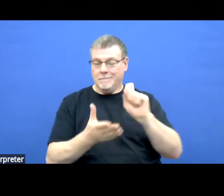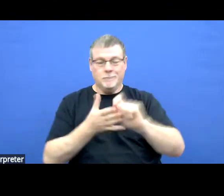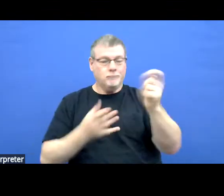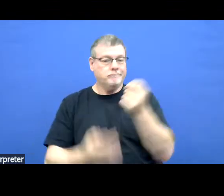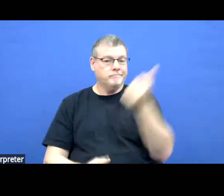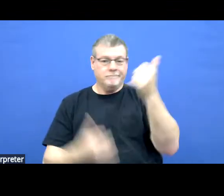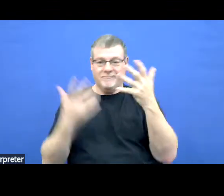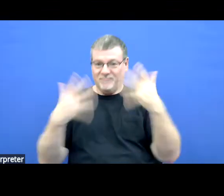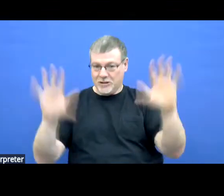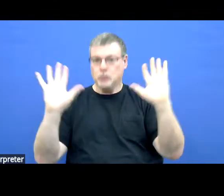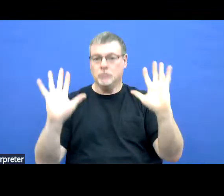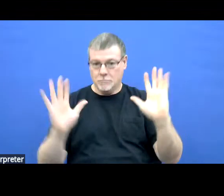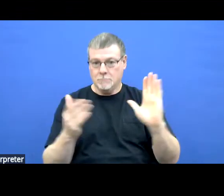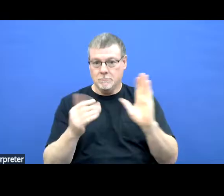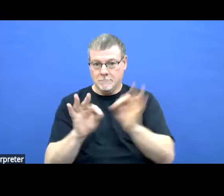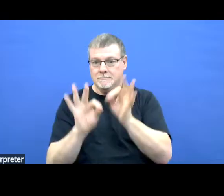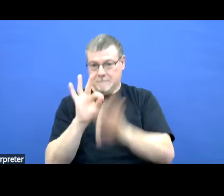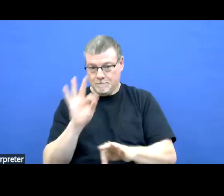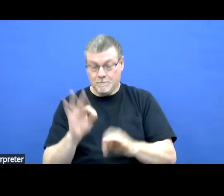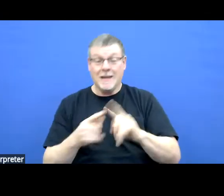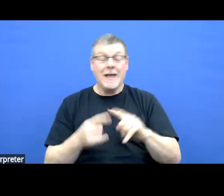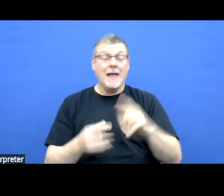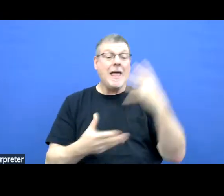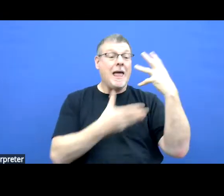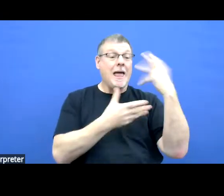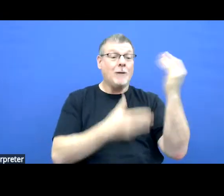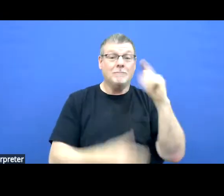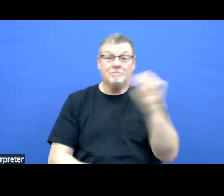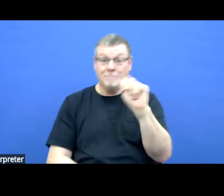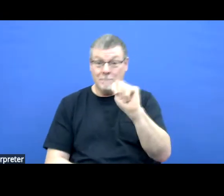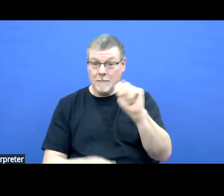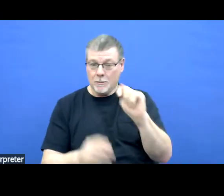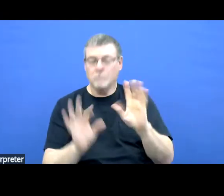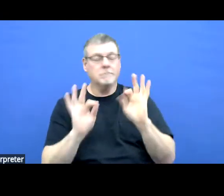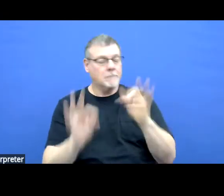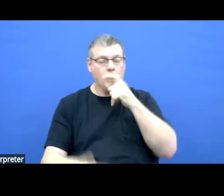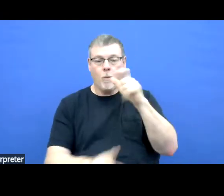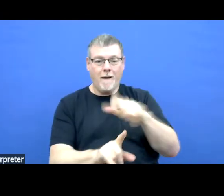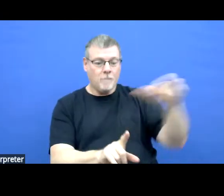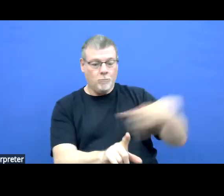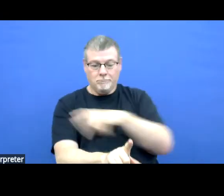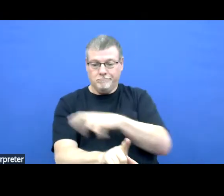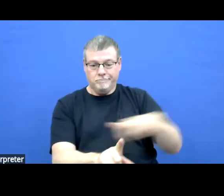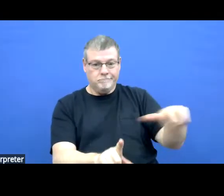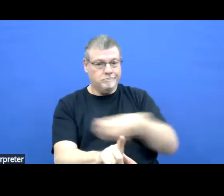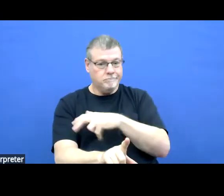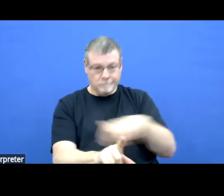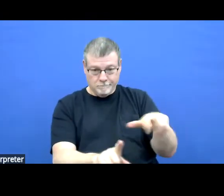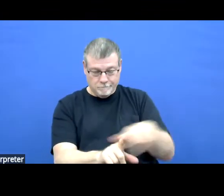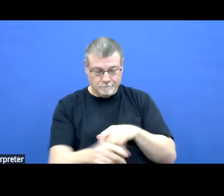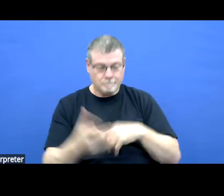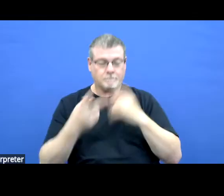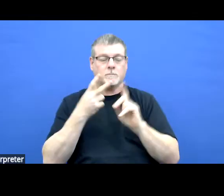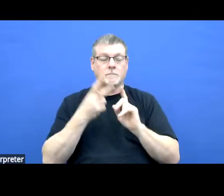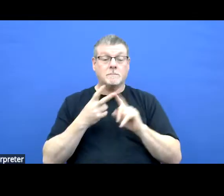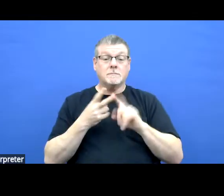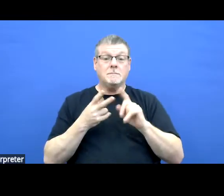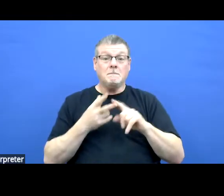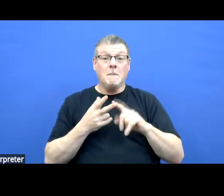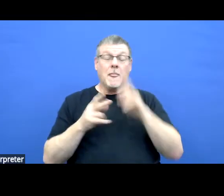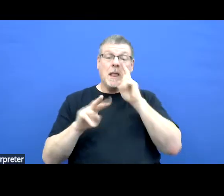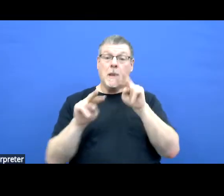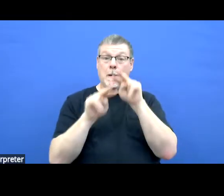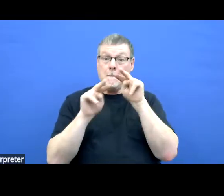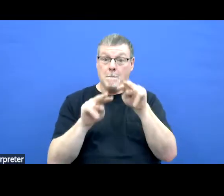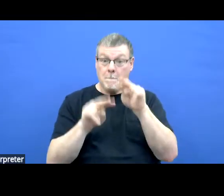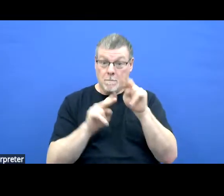right? The outdoor restrooms, that takes care of the issue of the constant walking back. The issue of being able to monitor